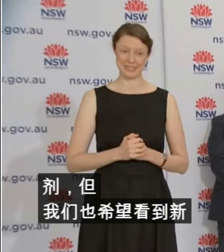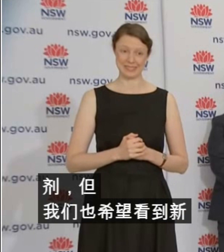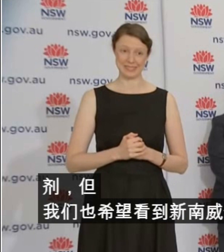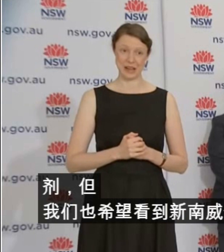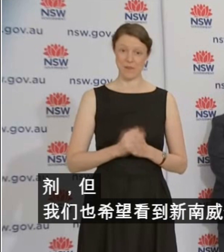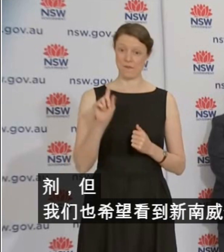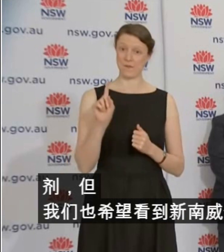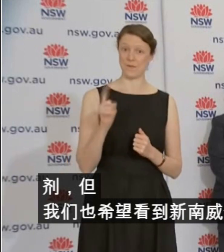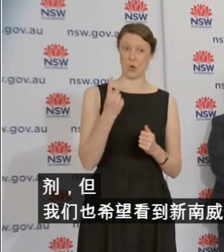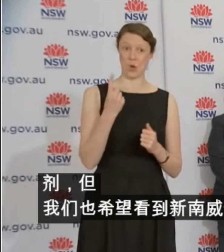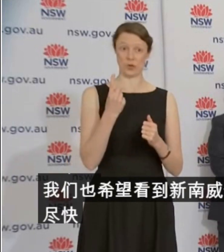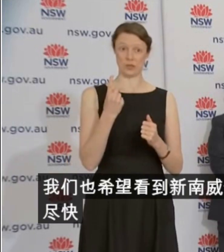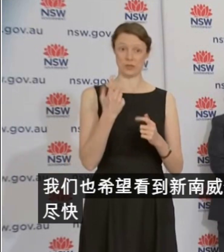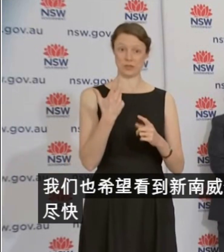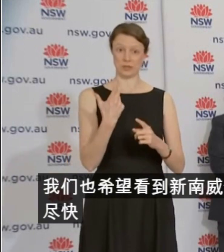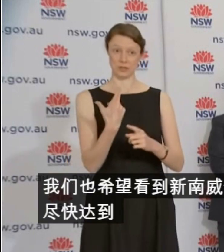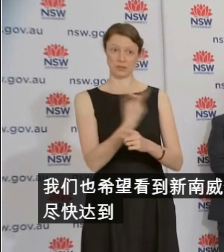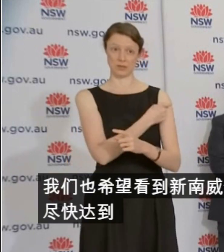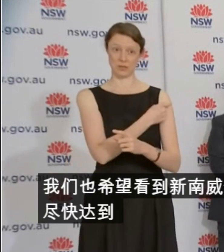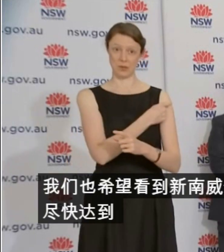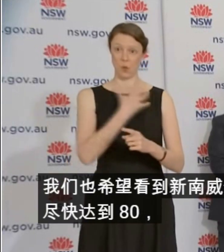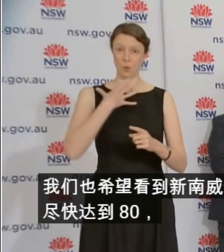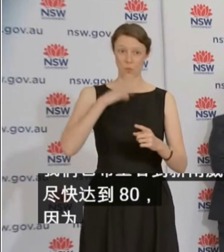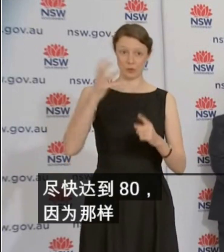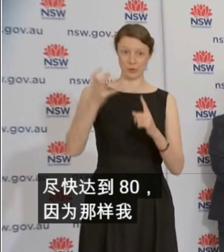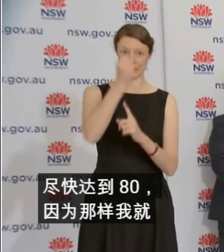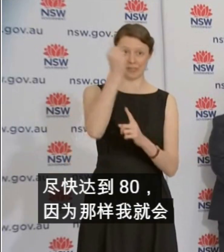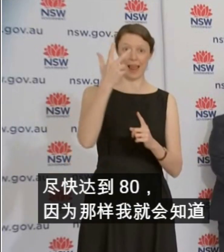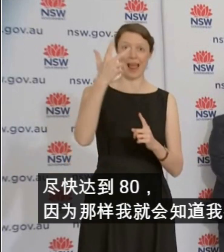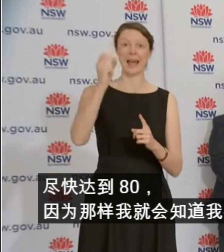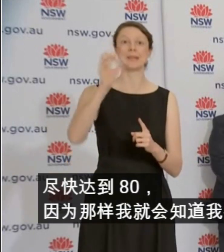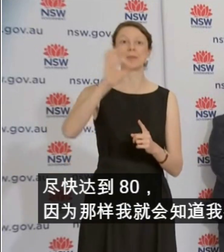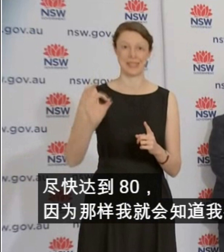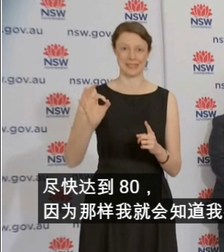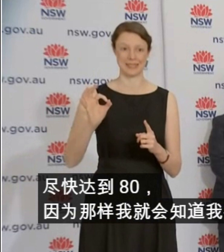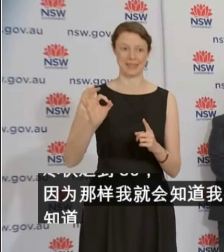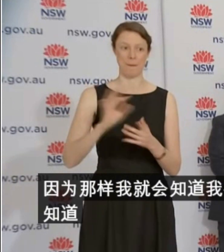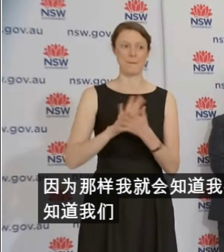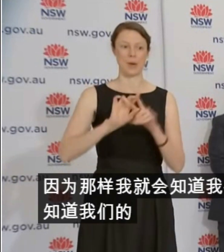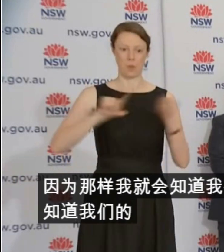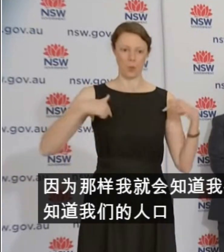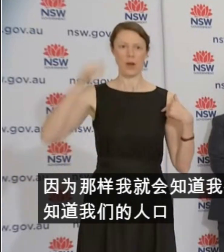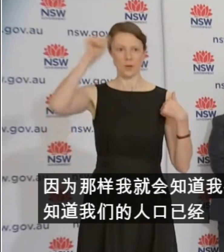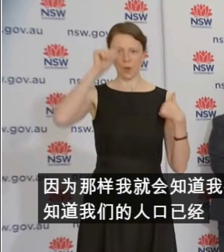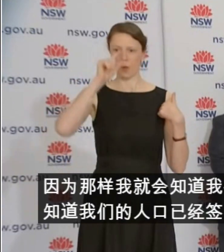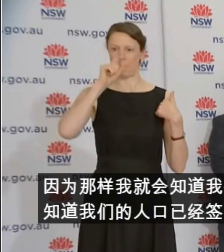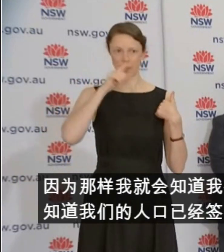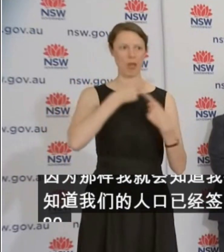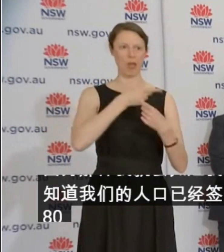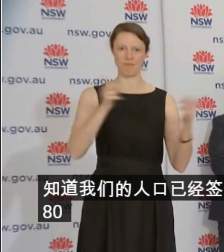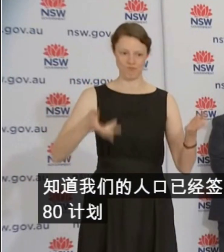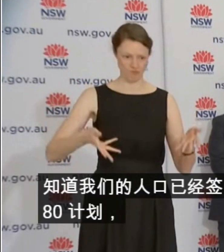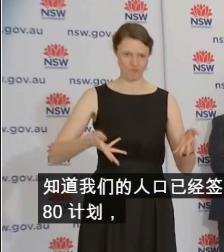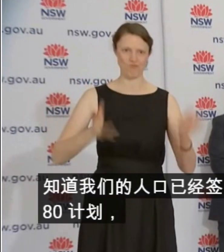the first dose rate hit 80% in New South Wales as quickly as we can, because then we'll know that our population has signed up